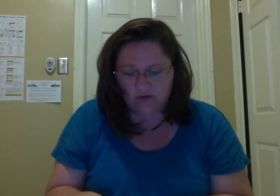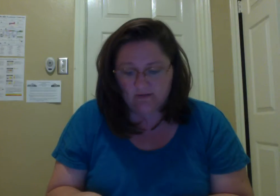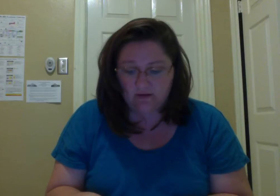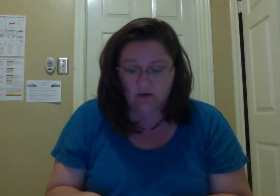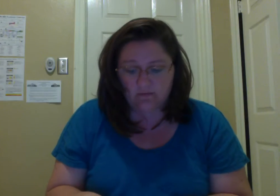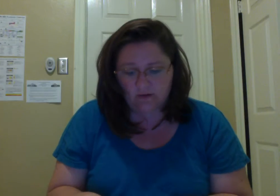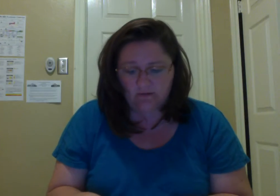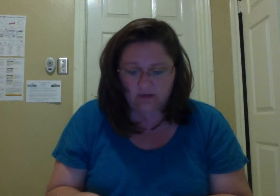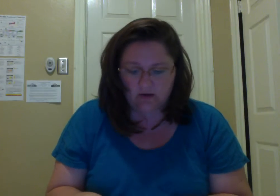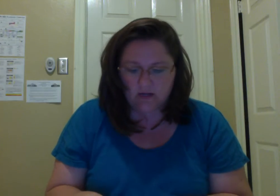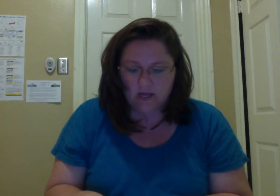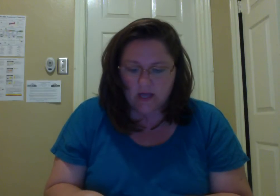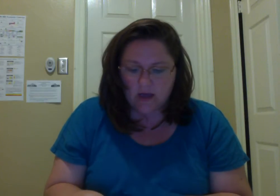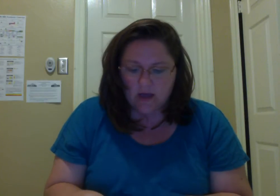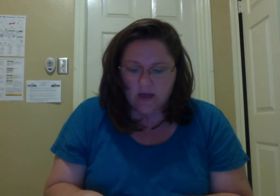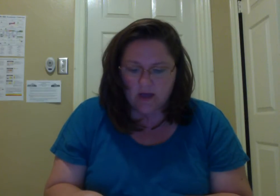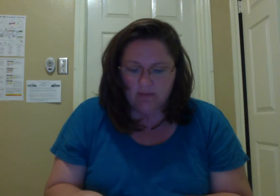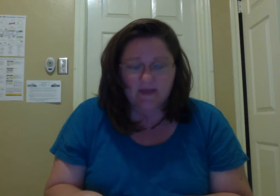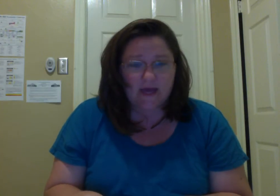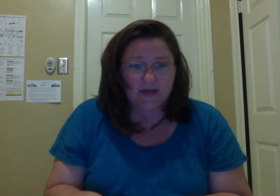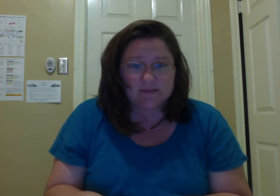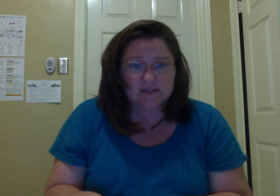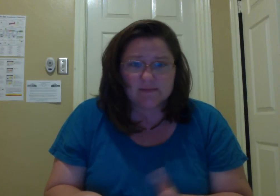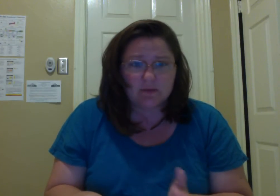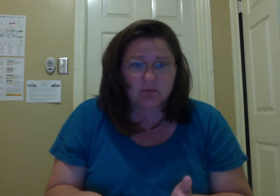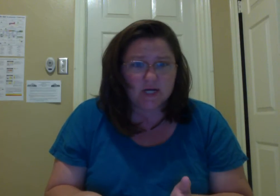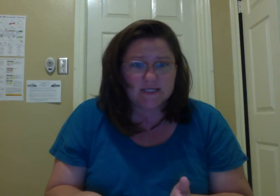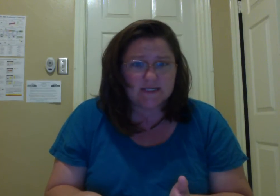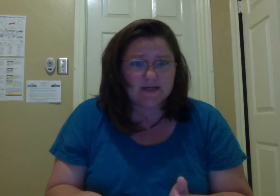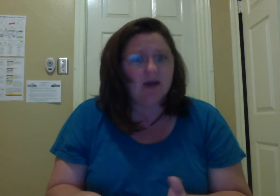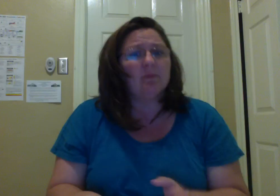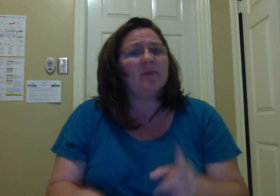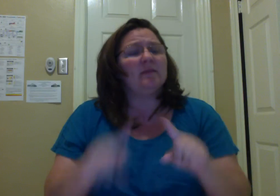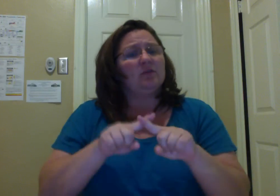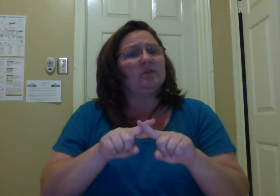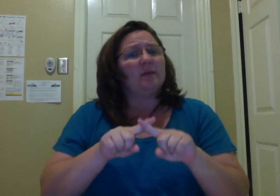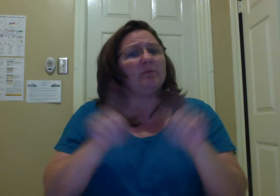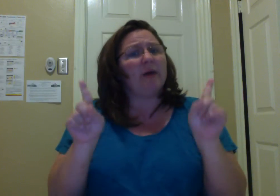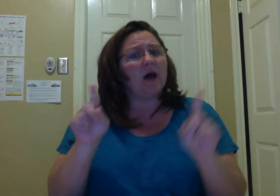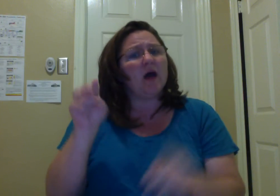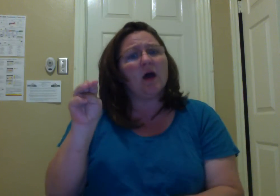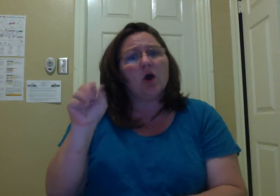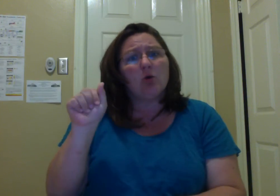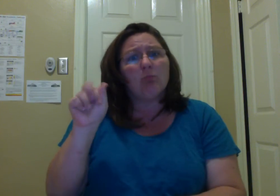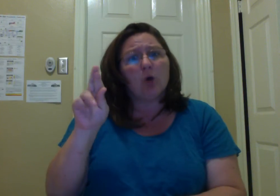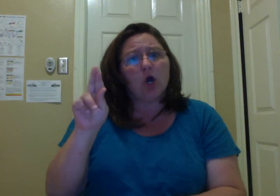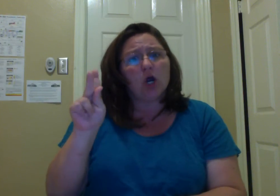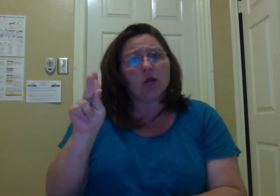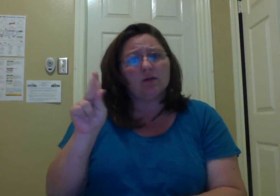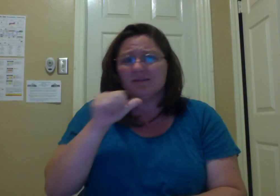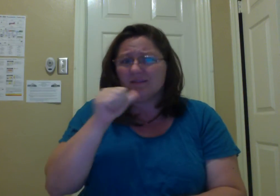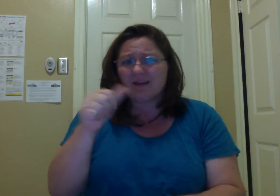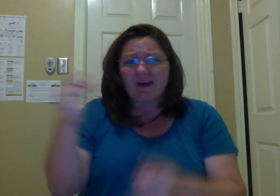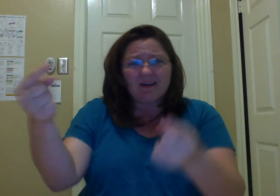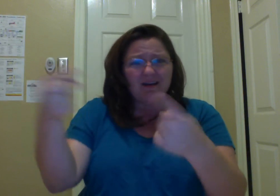seeing all your friends here. And then Adam says, but Mark didn't come. And then so you say, but Mark not